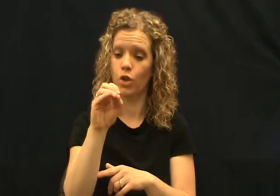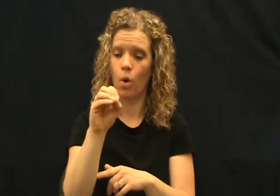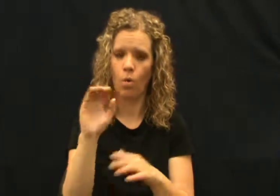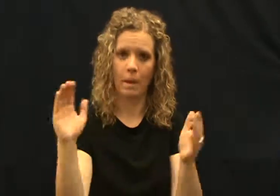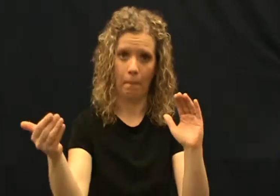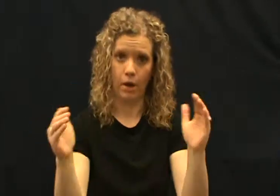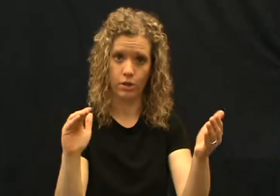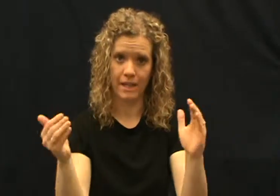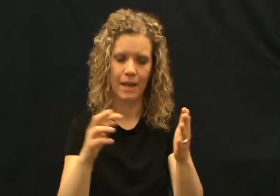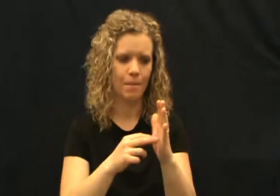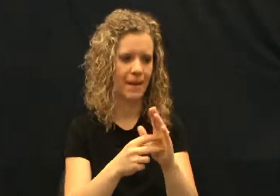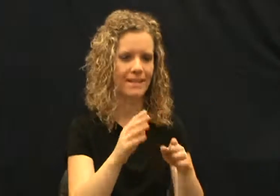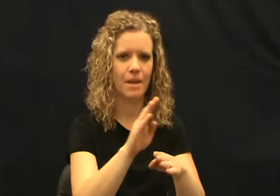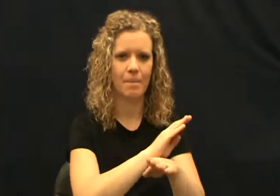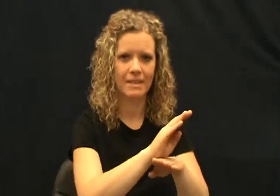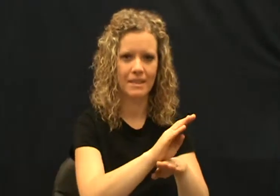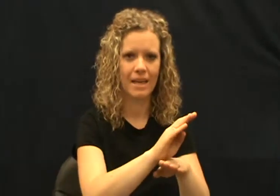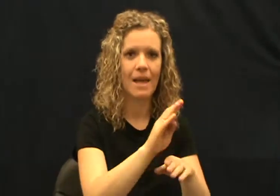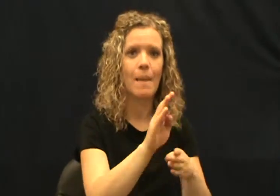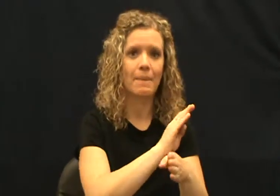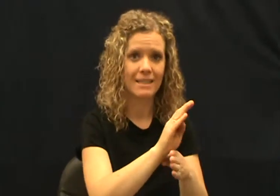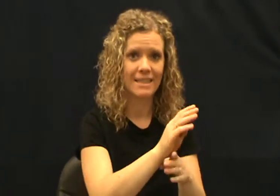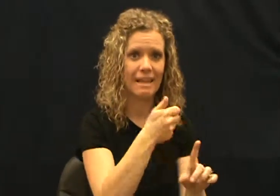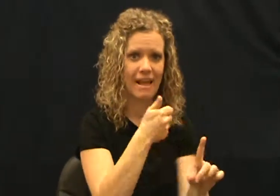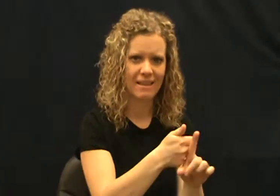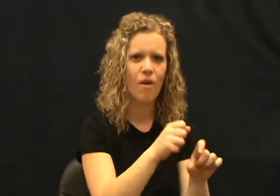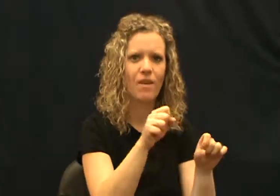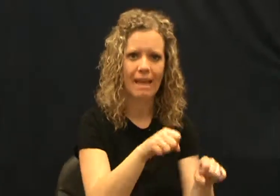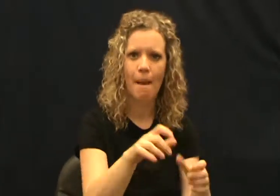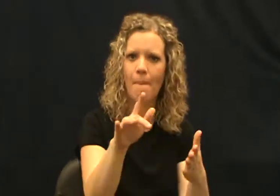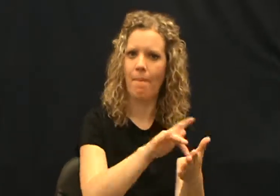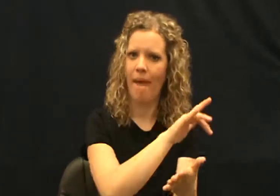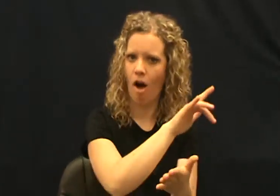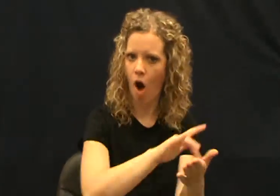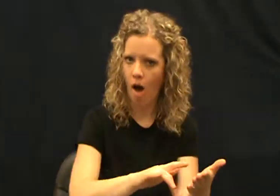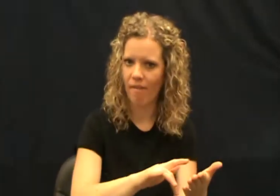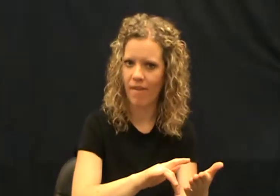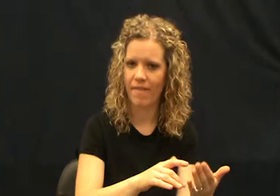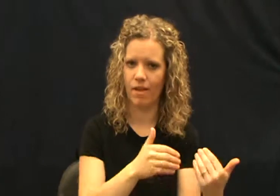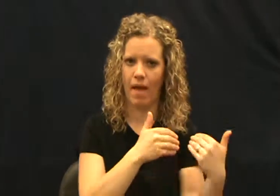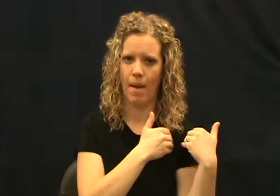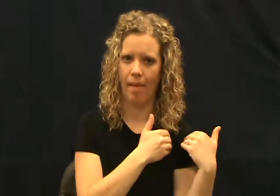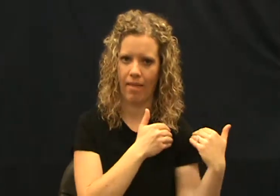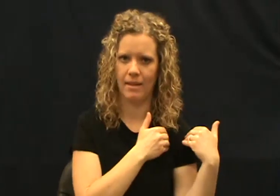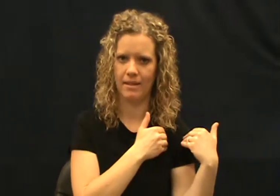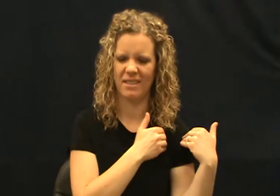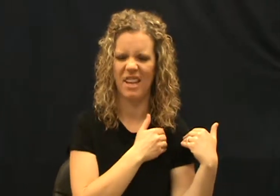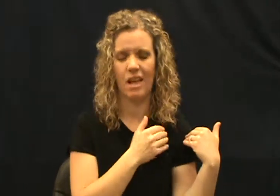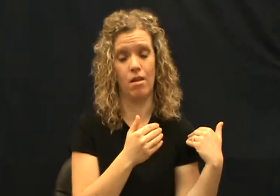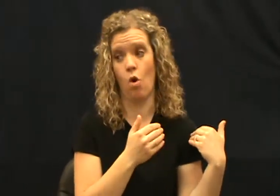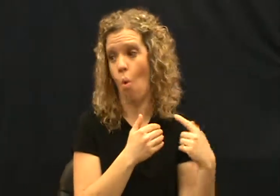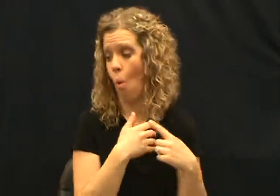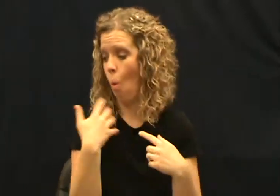better position to pay off its current liabilities. And this is an unusually high current ratio, that's